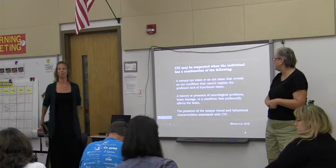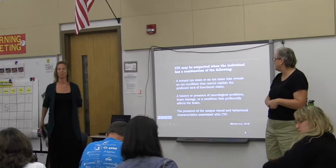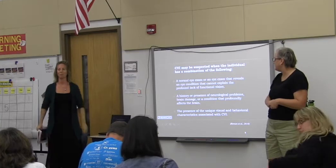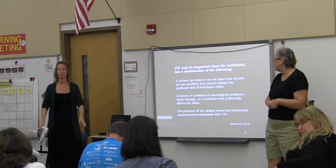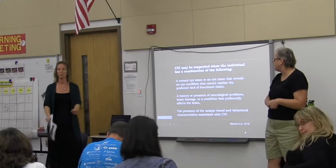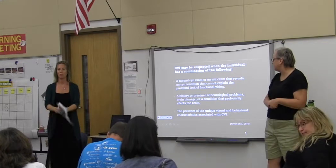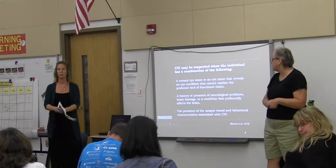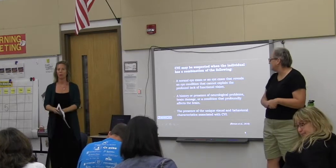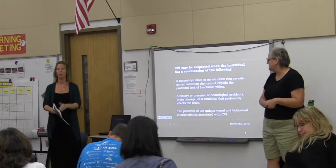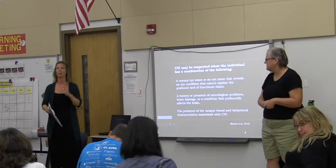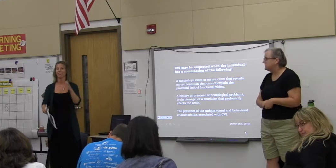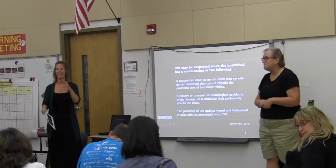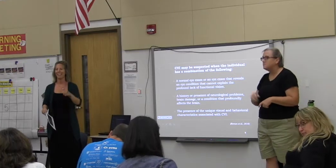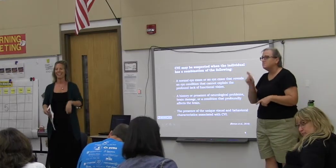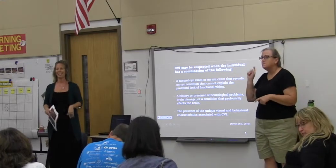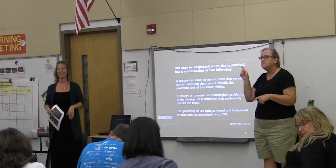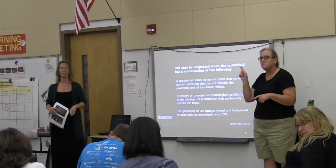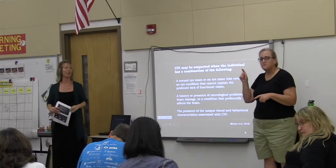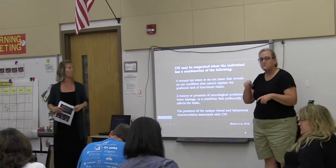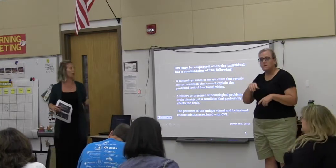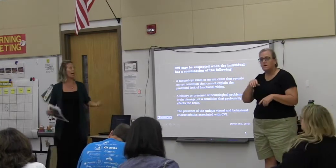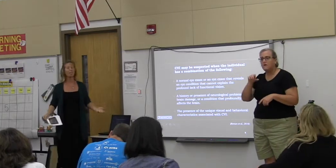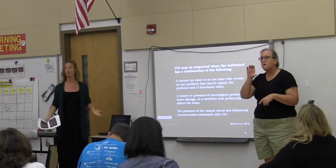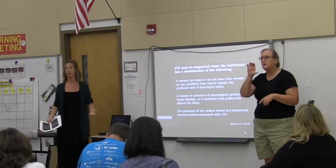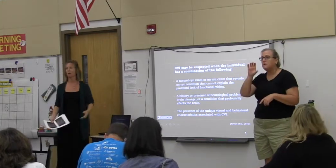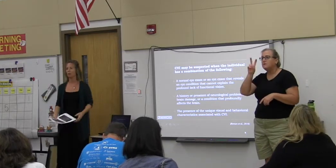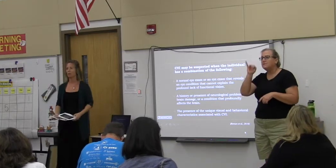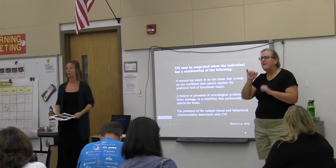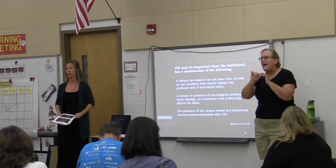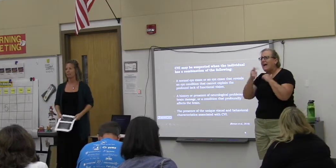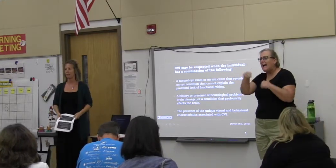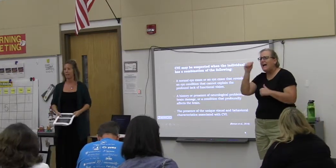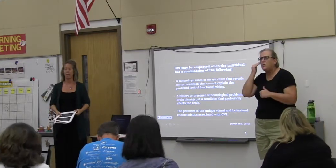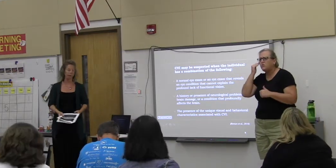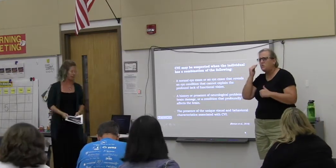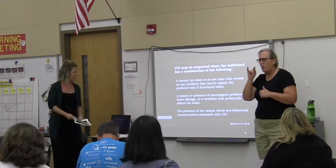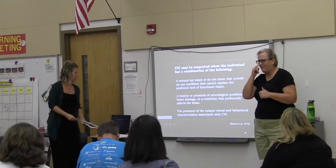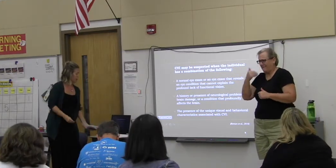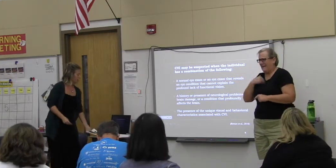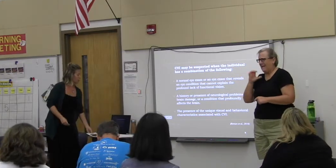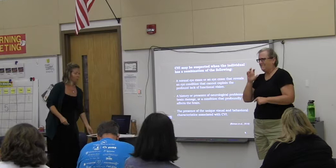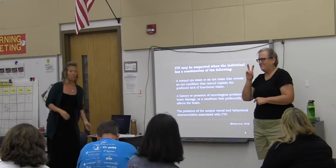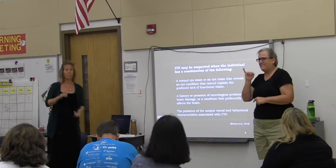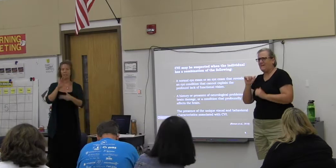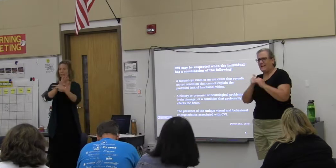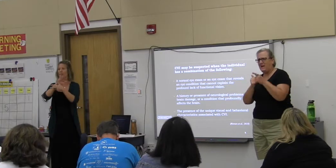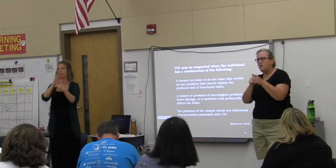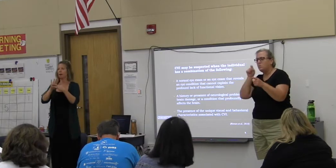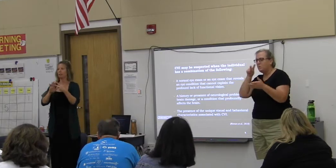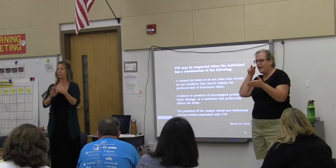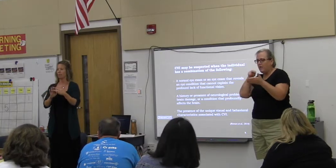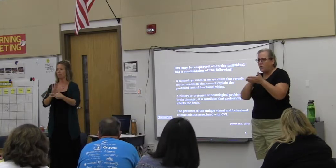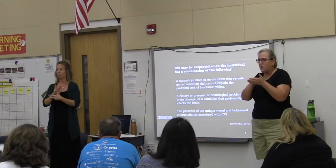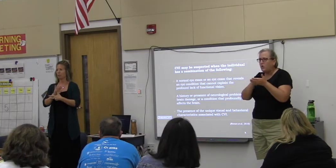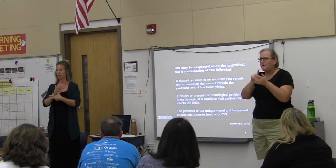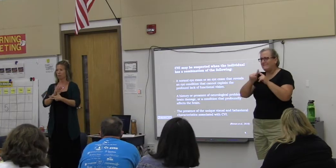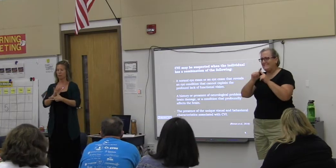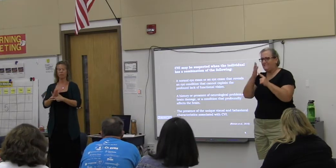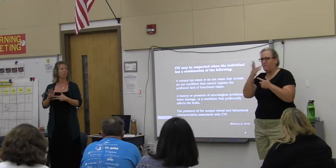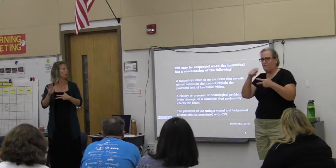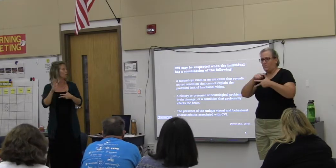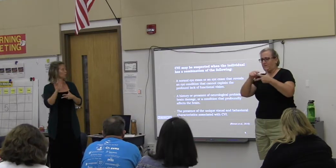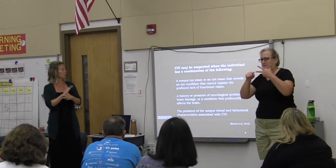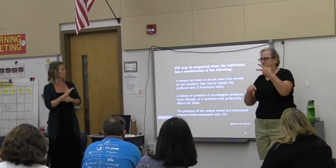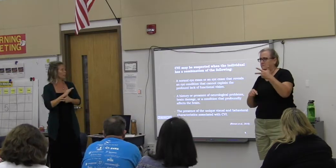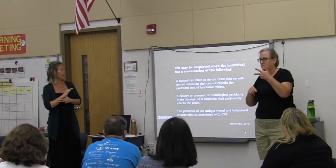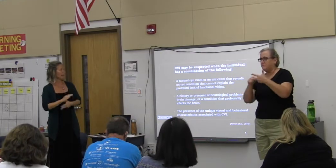Okay, so into CVI. So how do you know if a kiddo has CVI? You look at basically the combination of three different